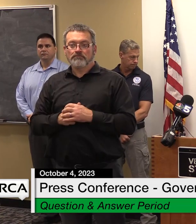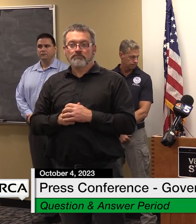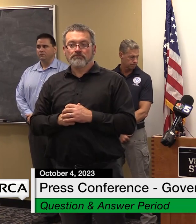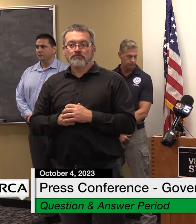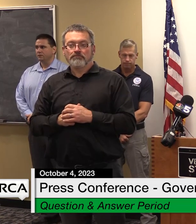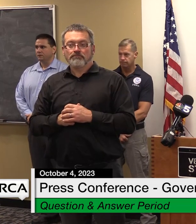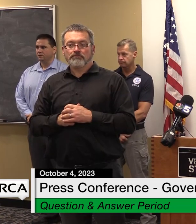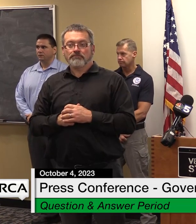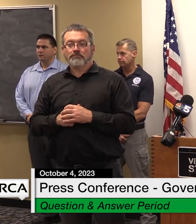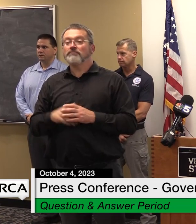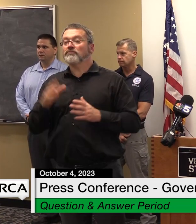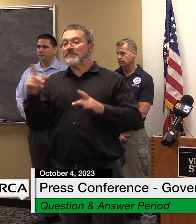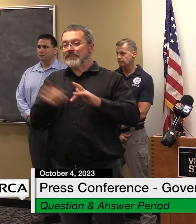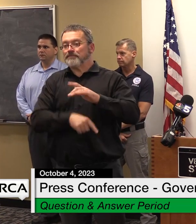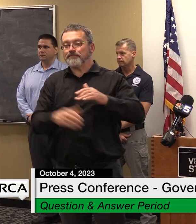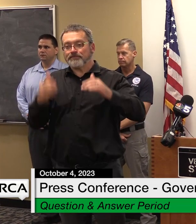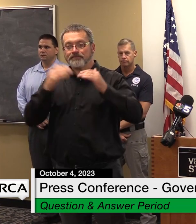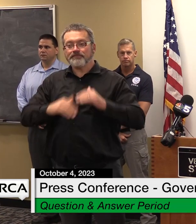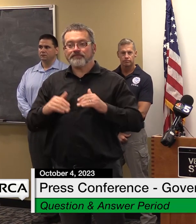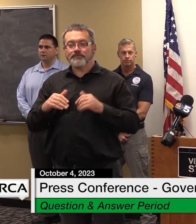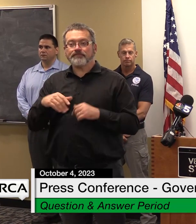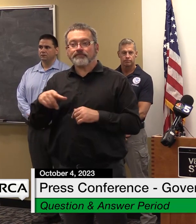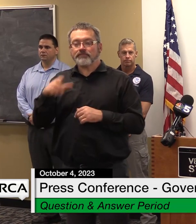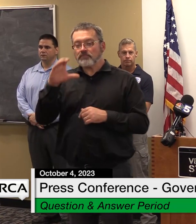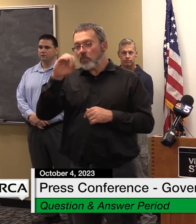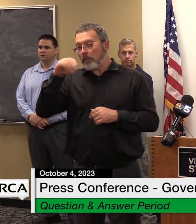All right, we'll go to Tom Davis, Compass, Vermont.